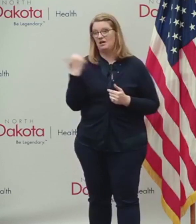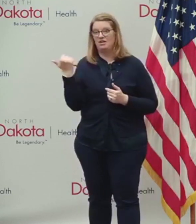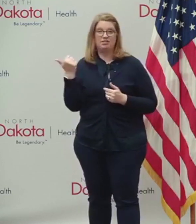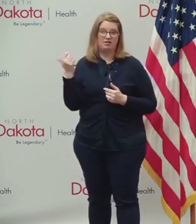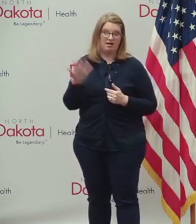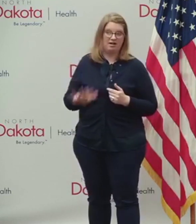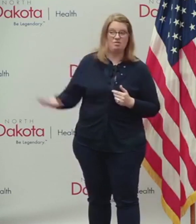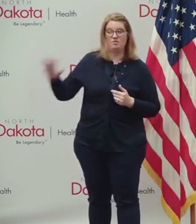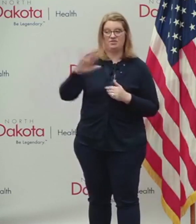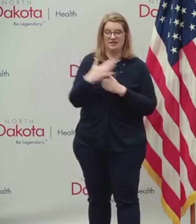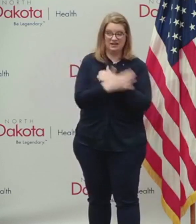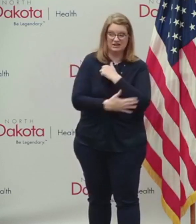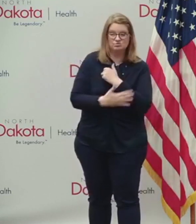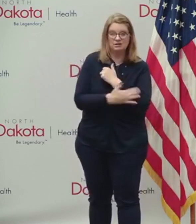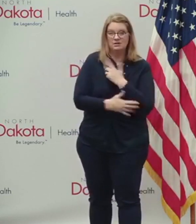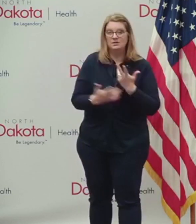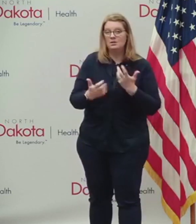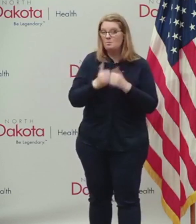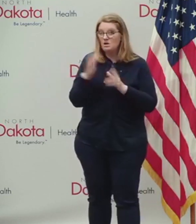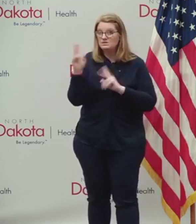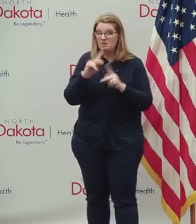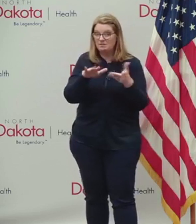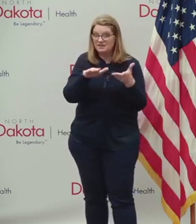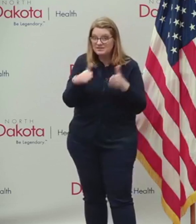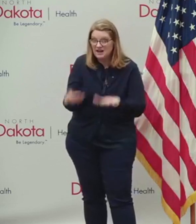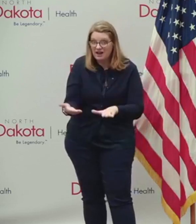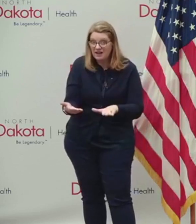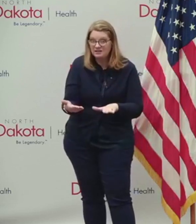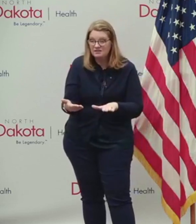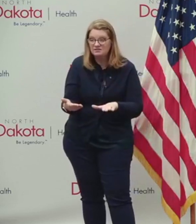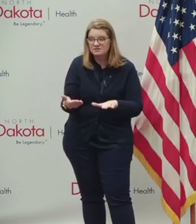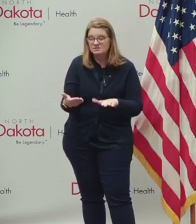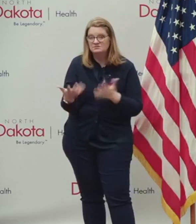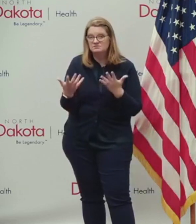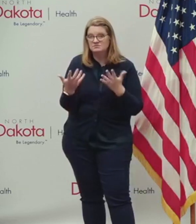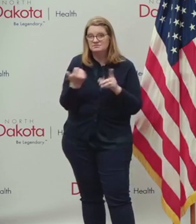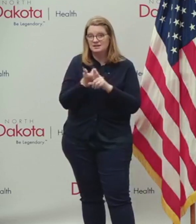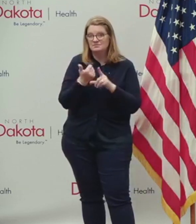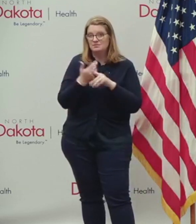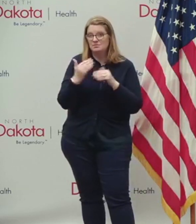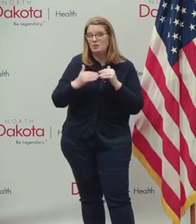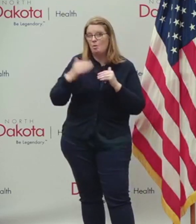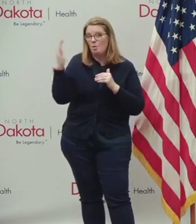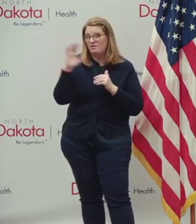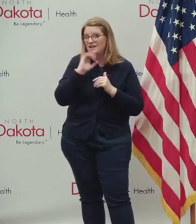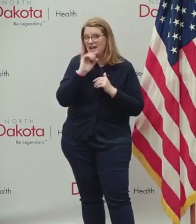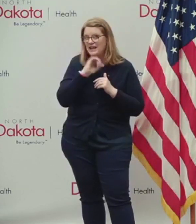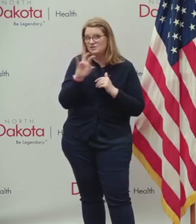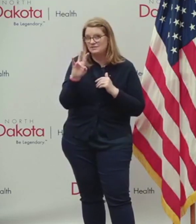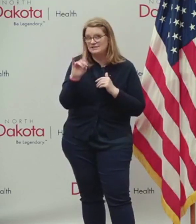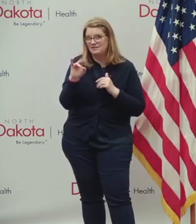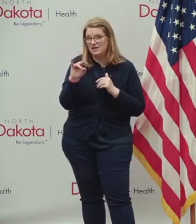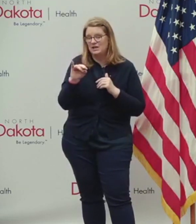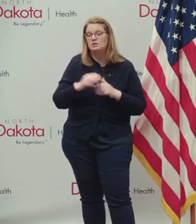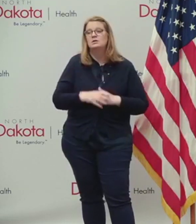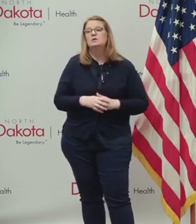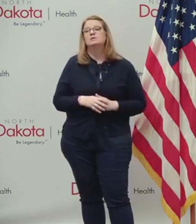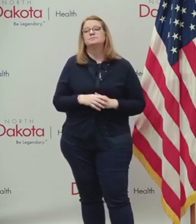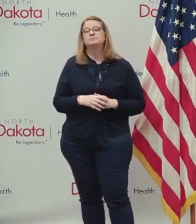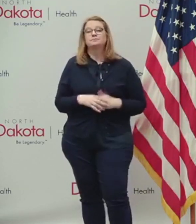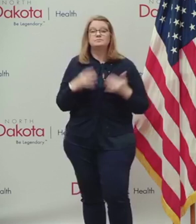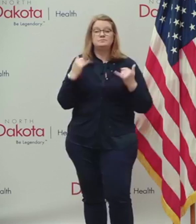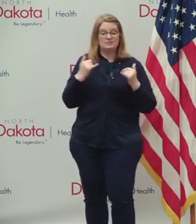people who have passed either with or from COVID in North Dakota have been over the age of 70. But again, when we take a look